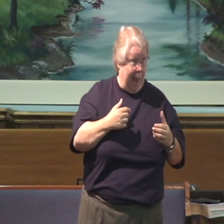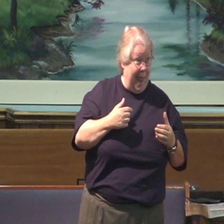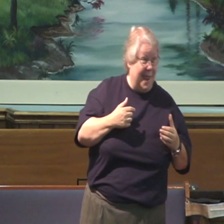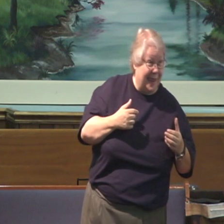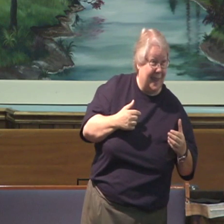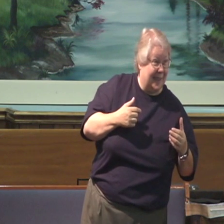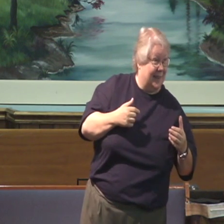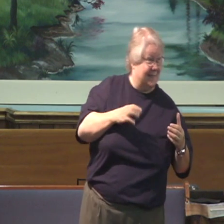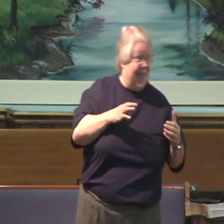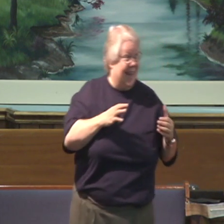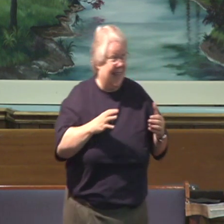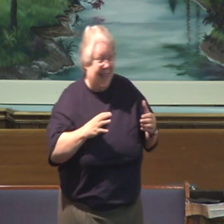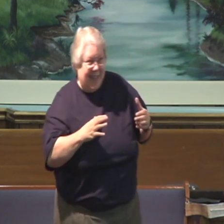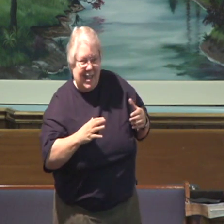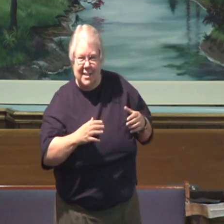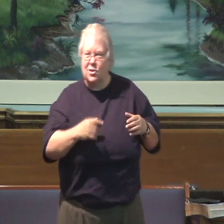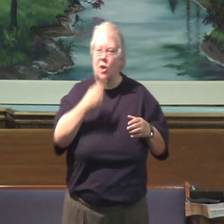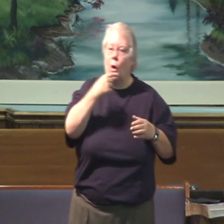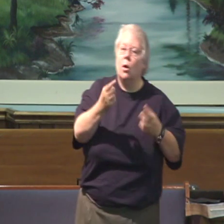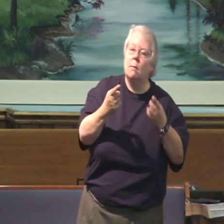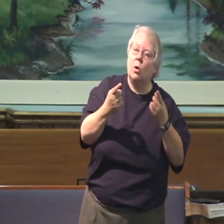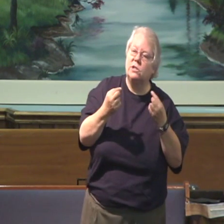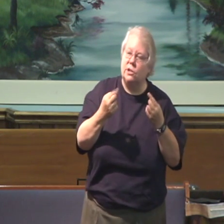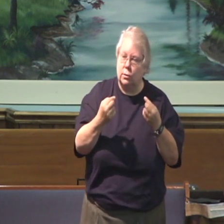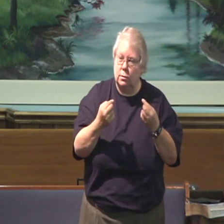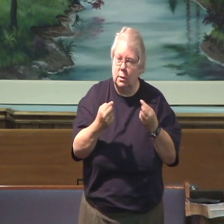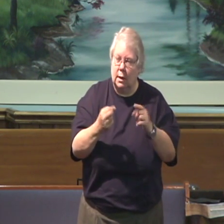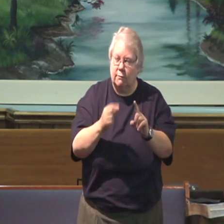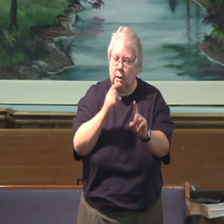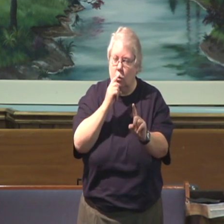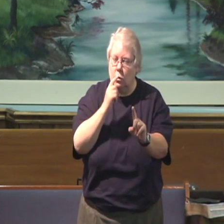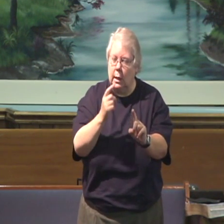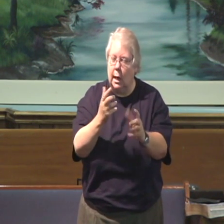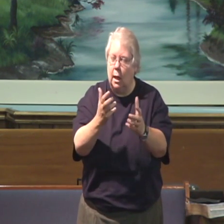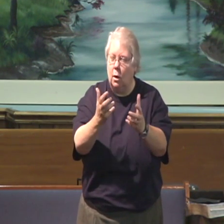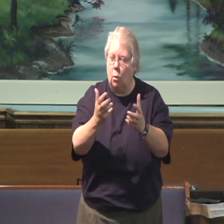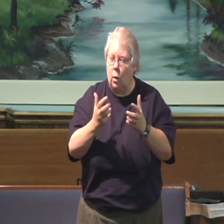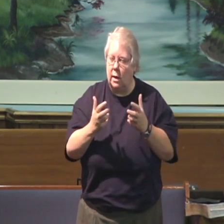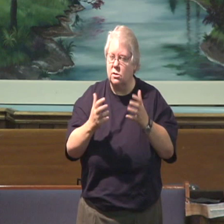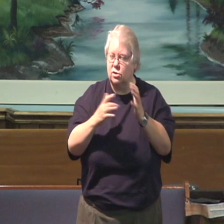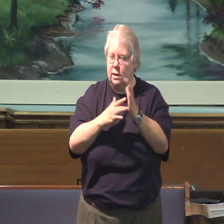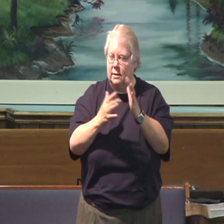Hey? Hey. So I told him what to do. He really wants you.